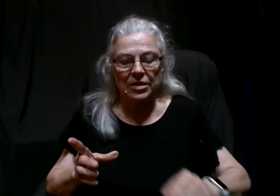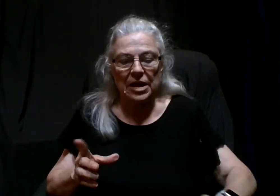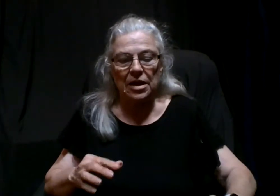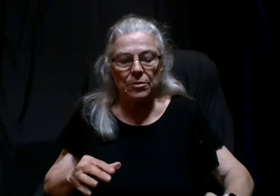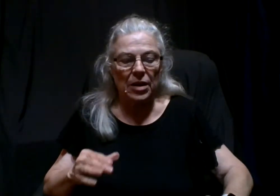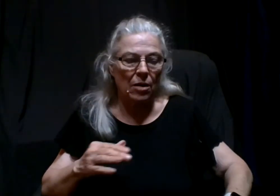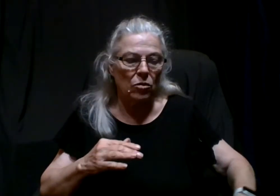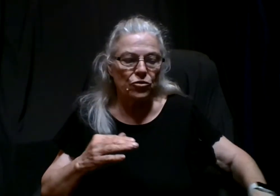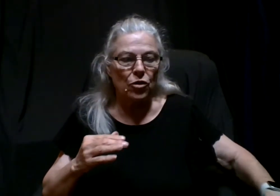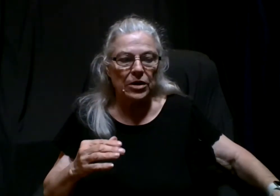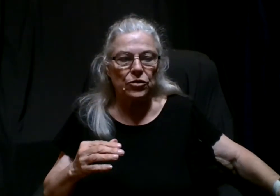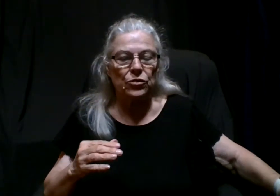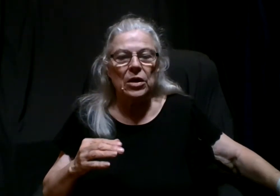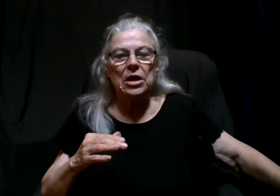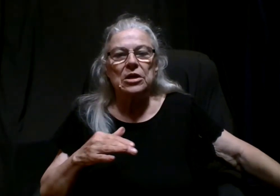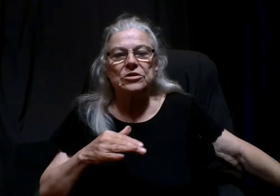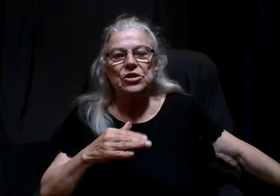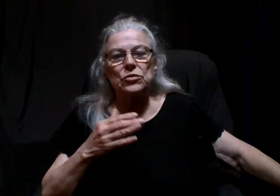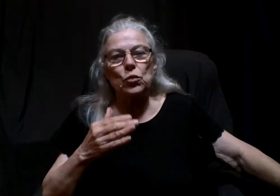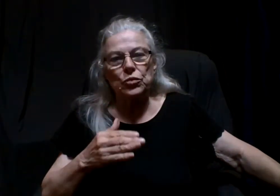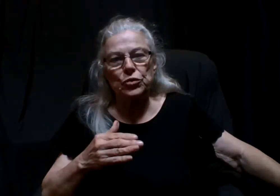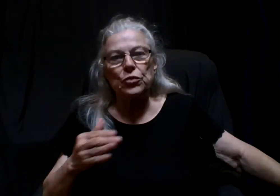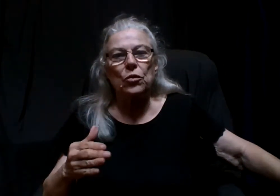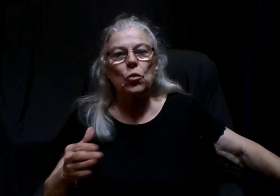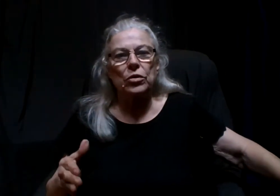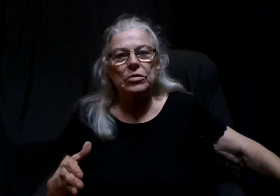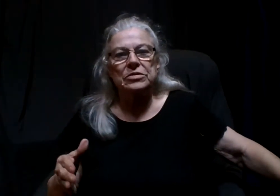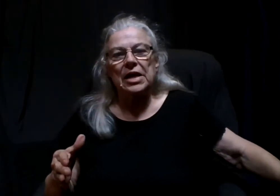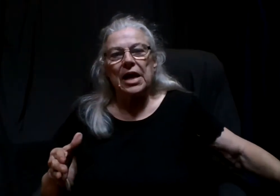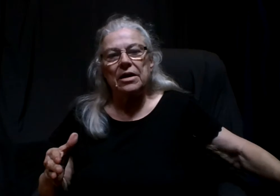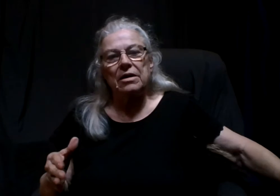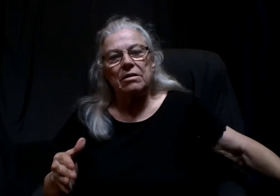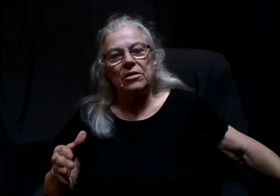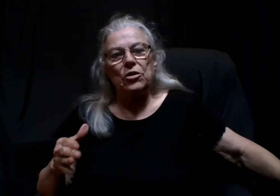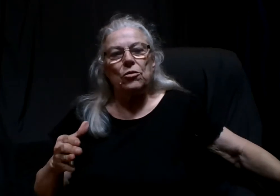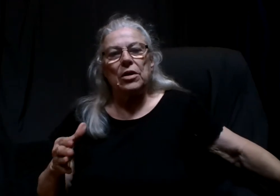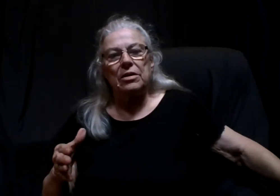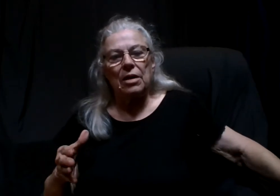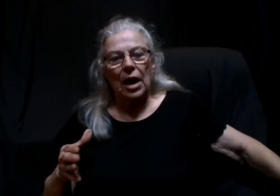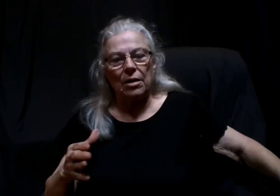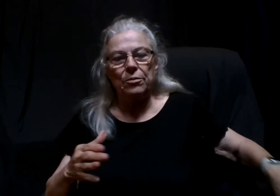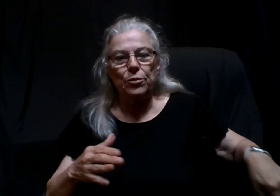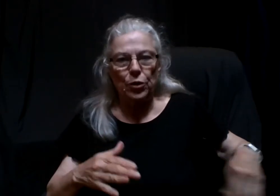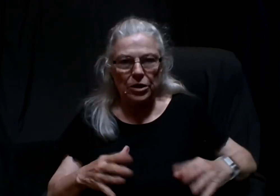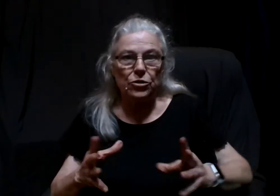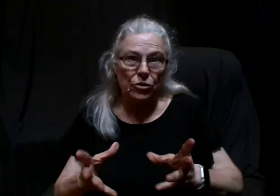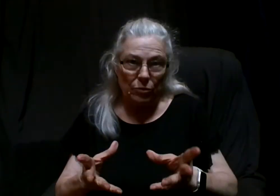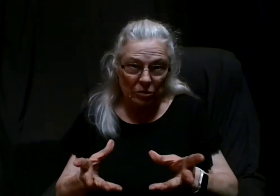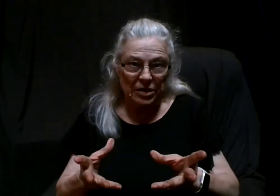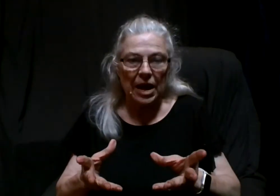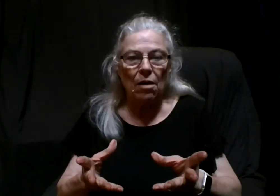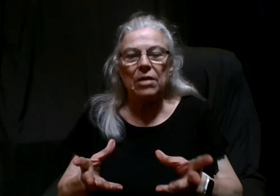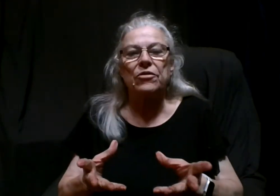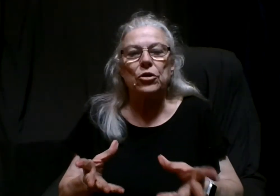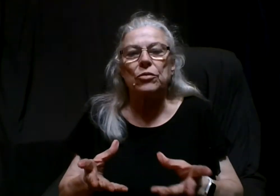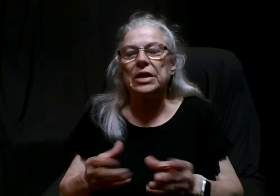the end, but I will try to just do the words, and you can put it to the music however you need to